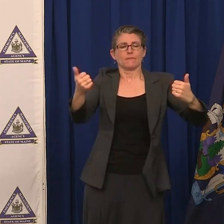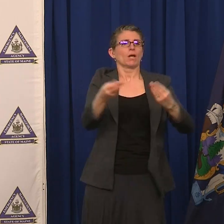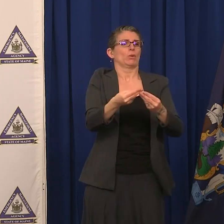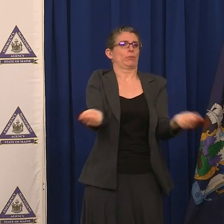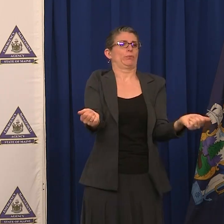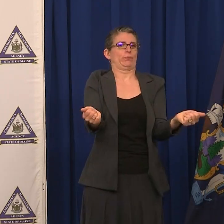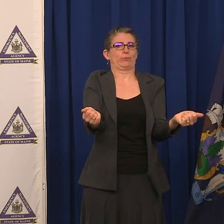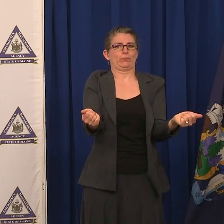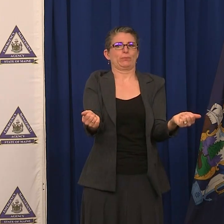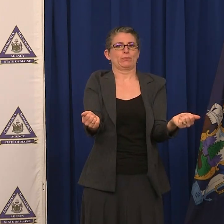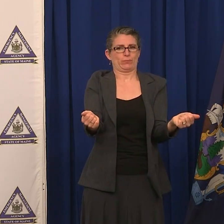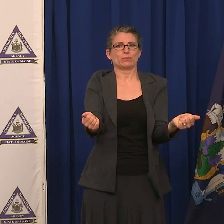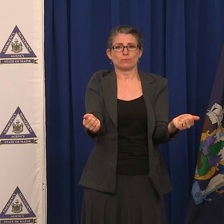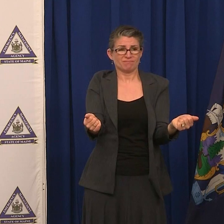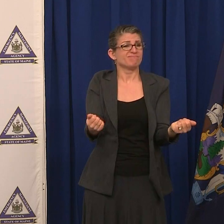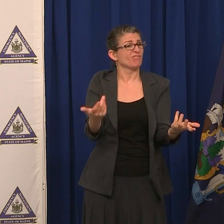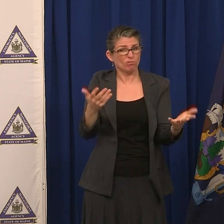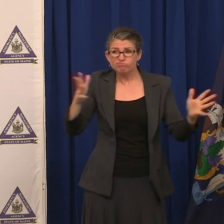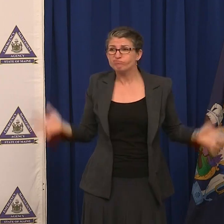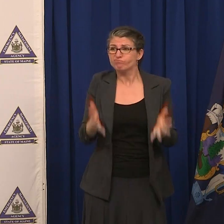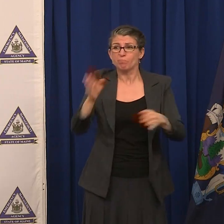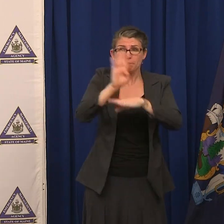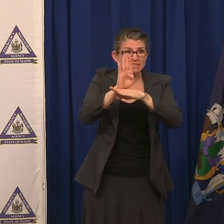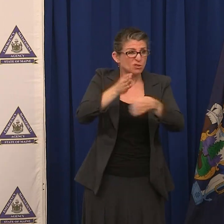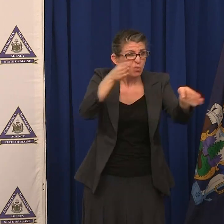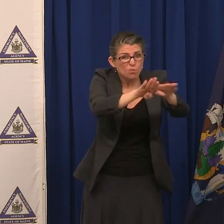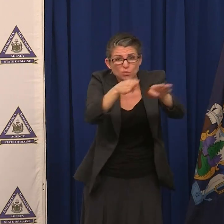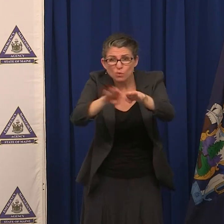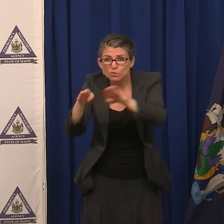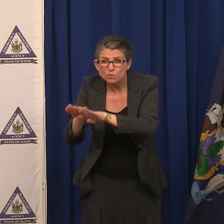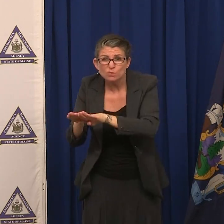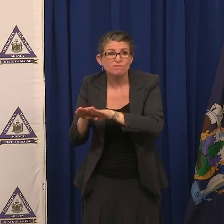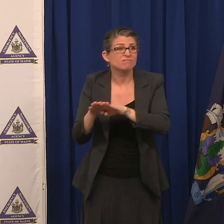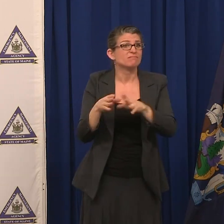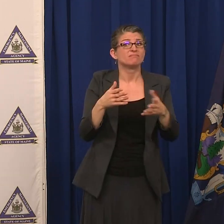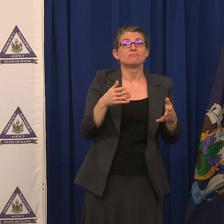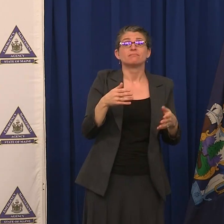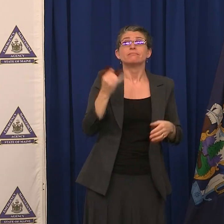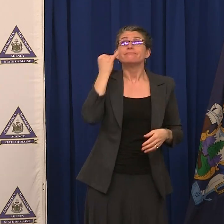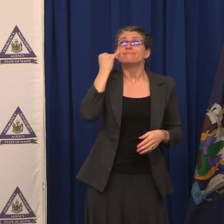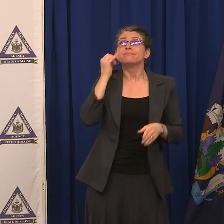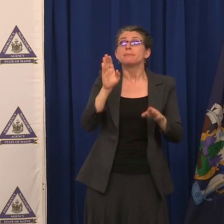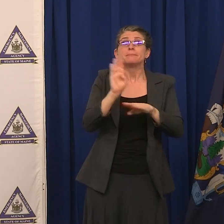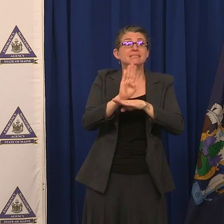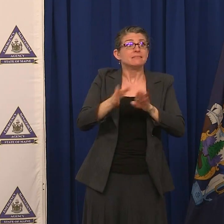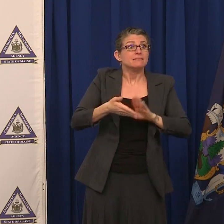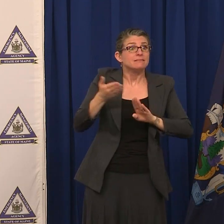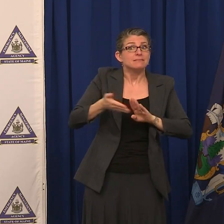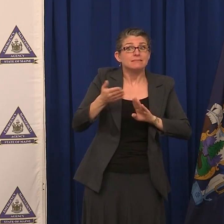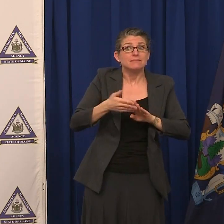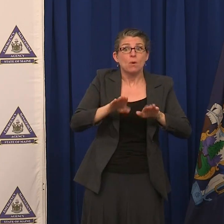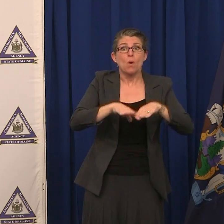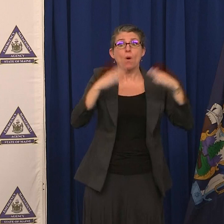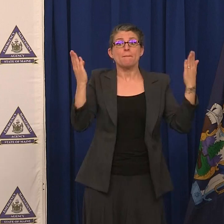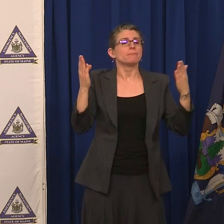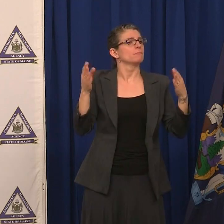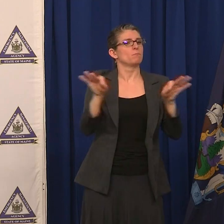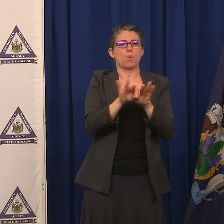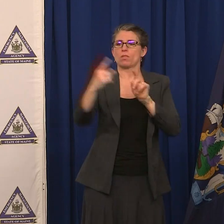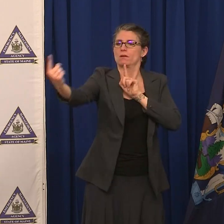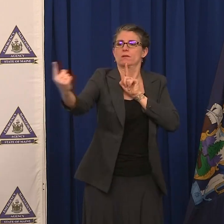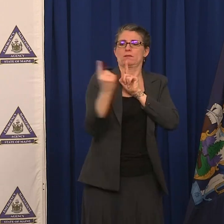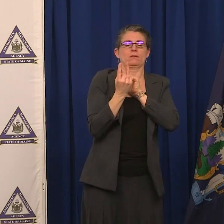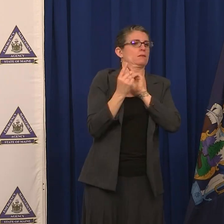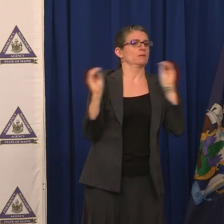remaining essential businesses that are open, because that is where individuals may congregate. I think that's the right